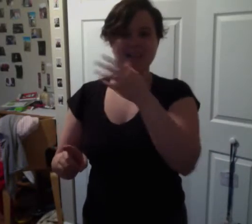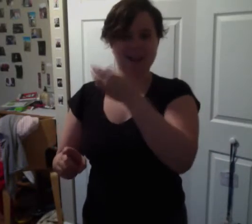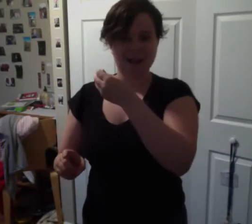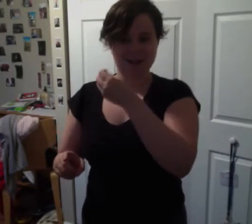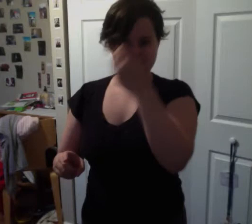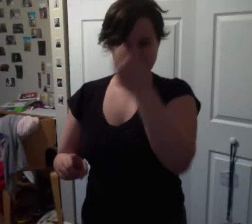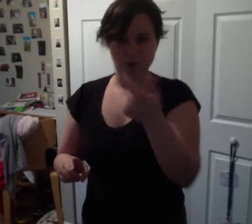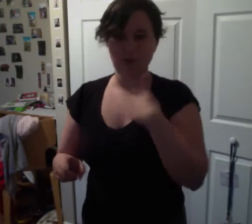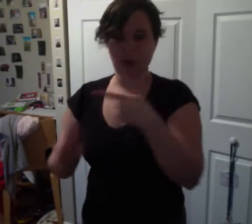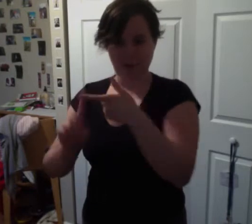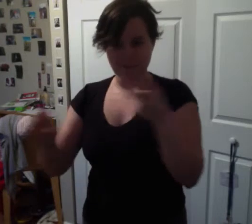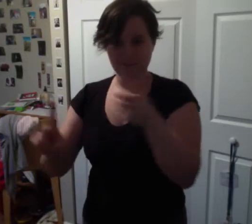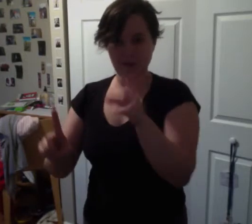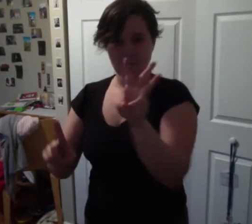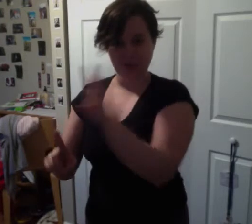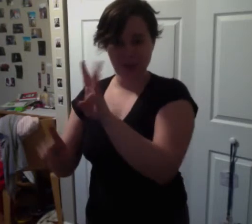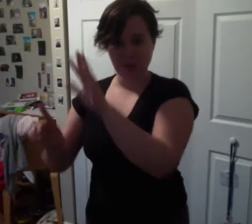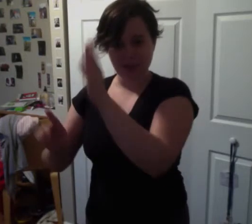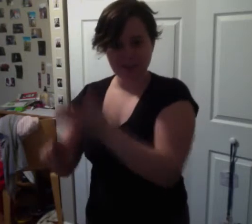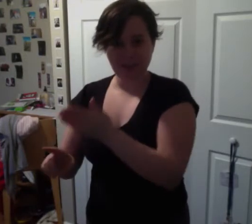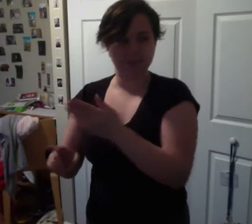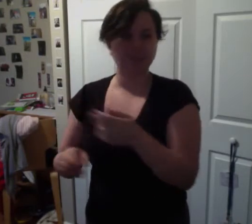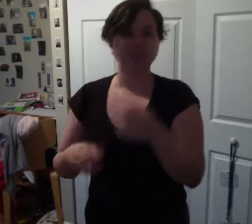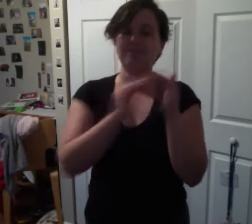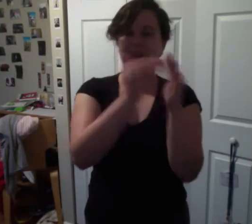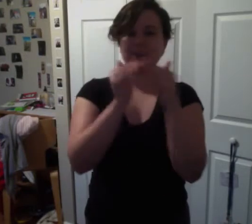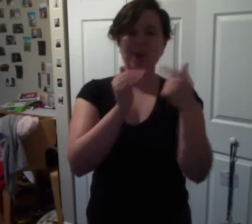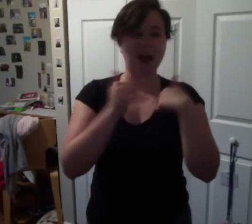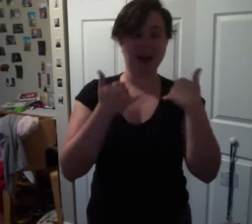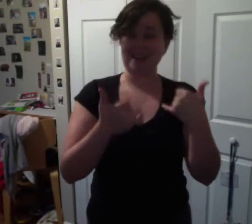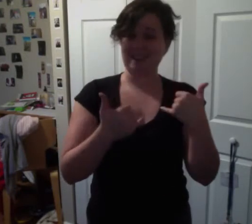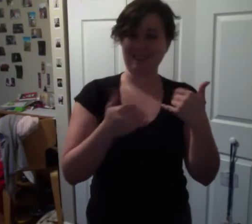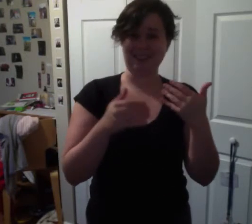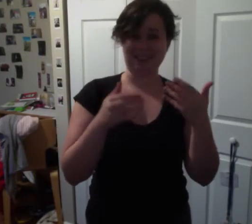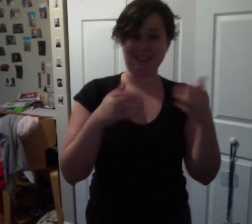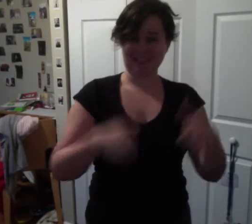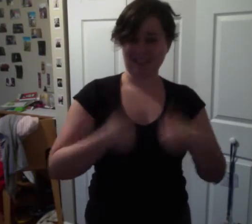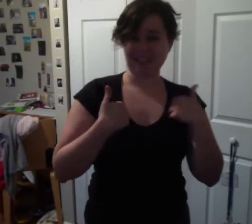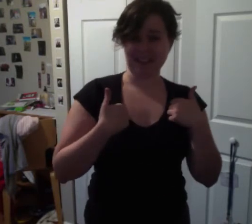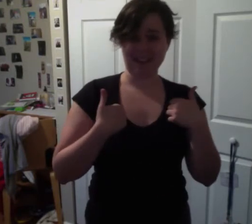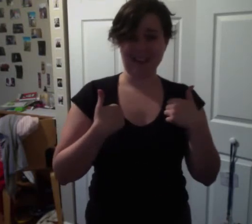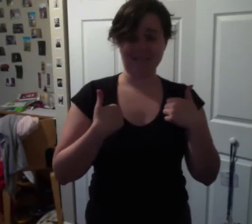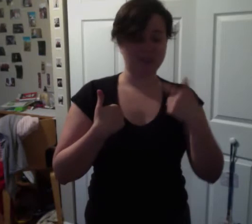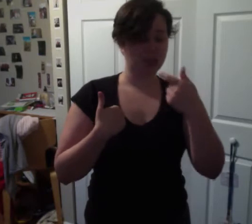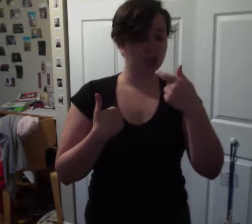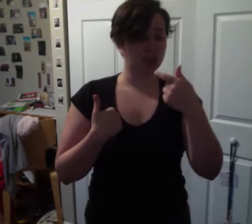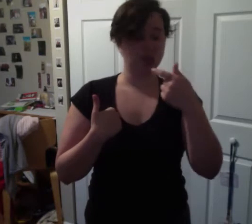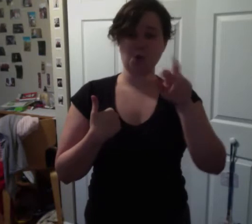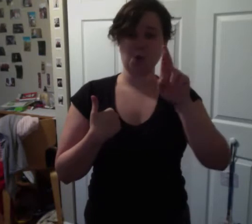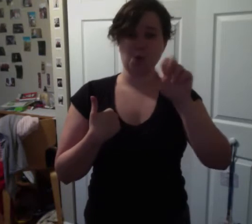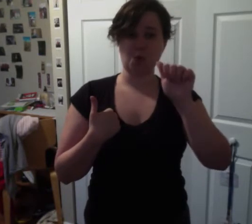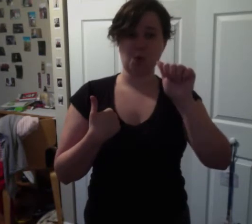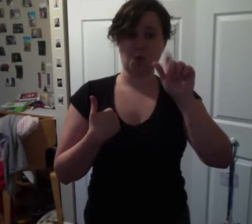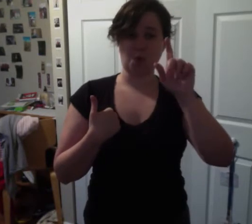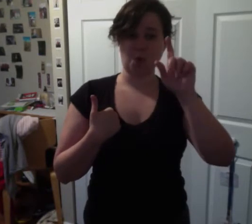a gated community by far. There's lots of abandonment in my neighborhood, and while I was kind of busy